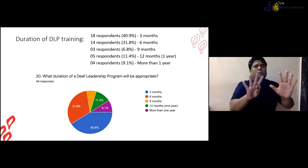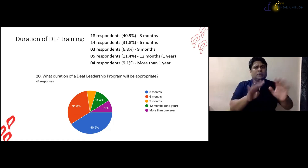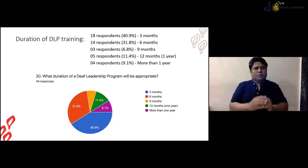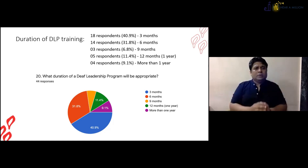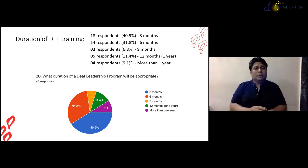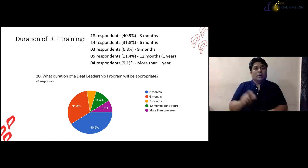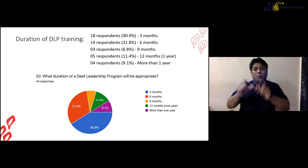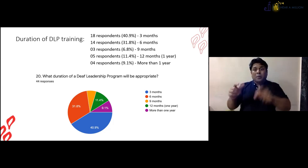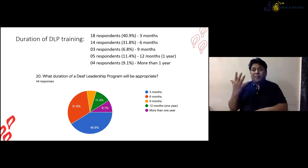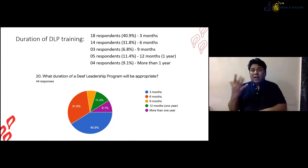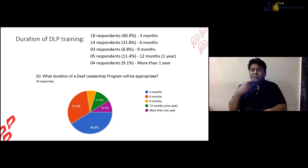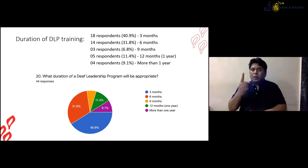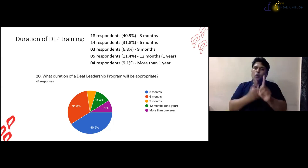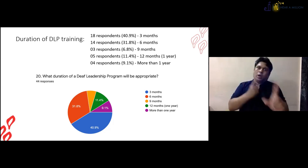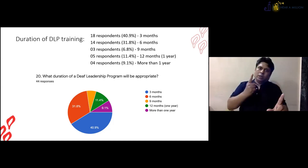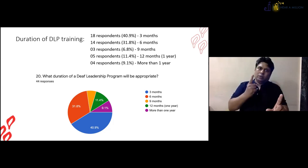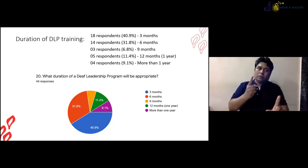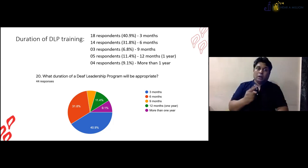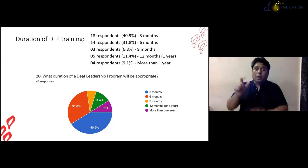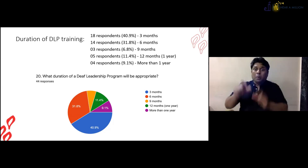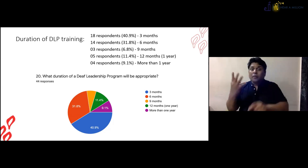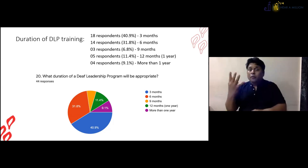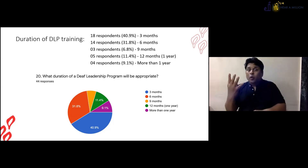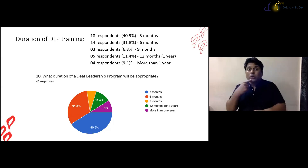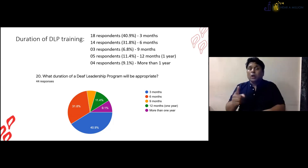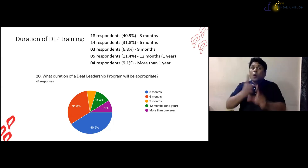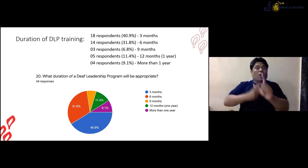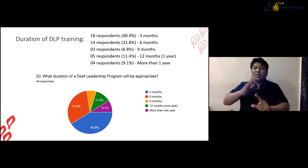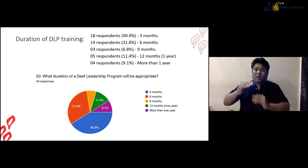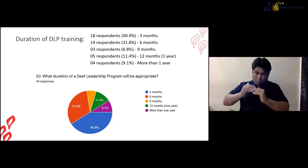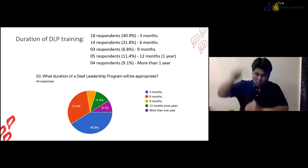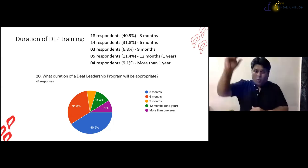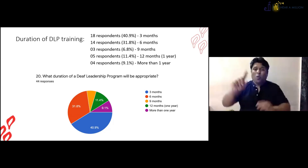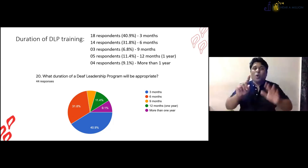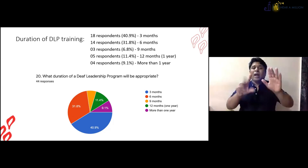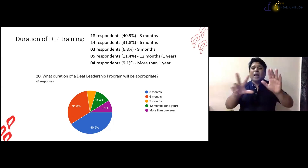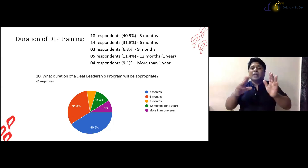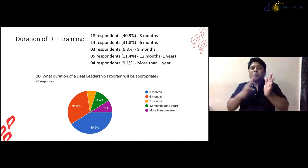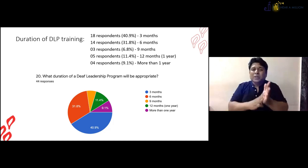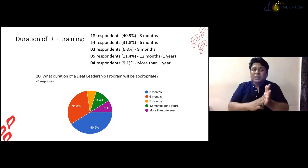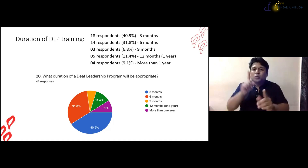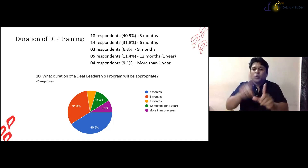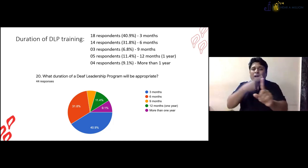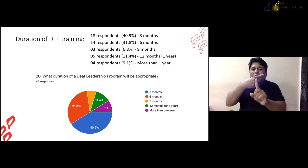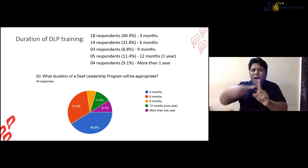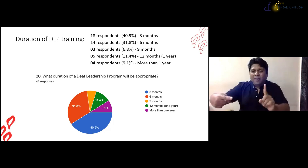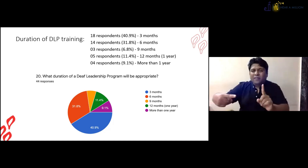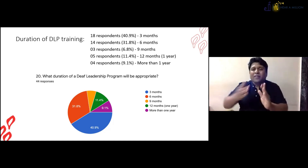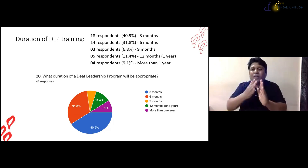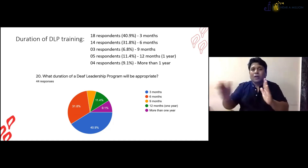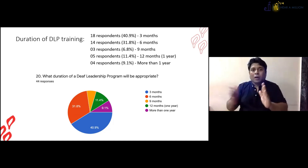that 9 months. 5 people said that 1 year. 4 people said that more than 1 year, 18